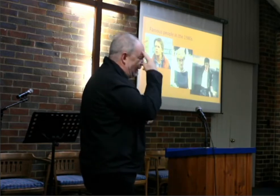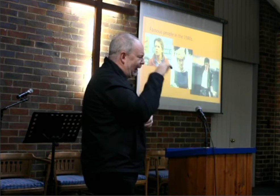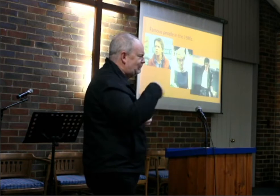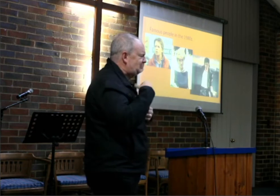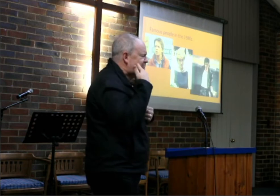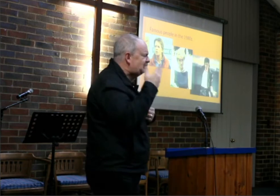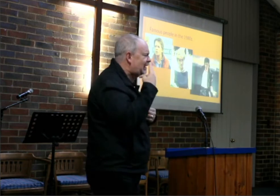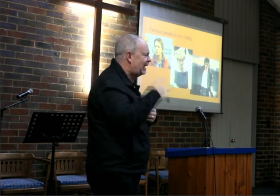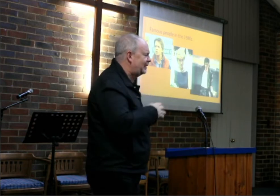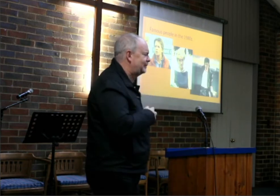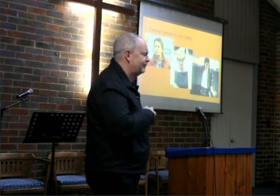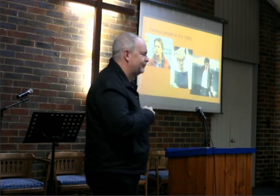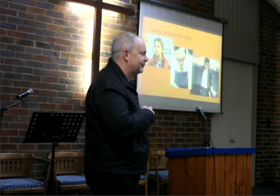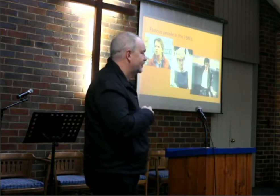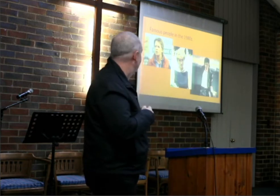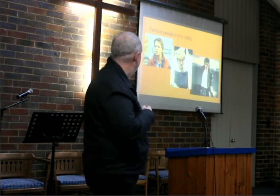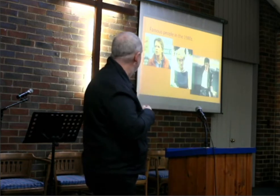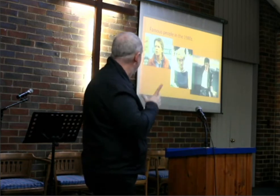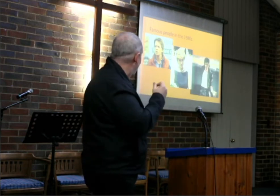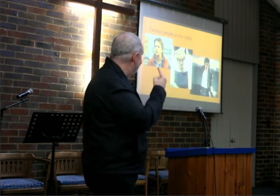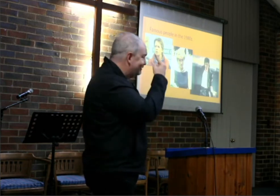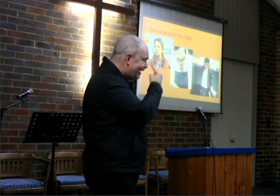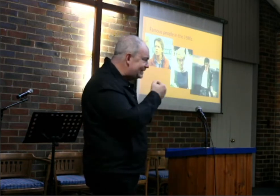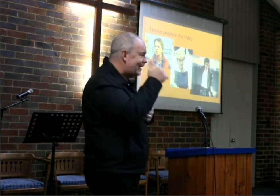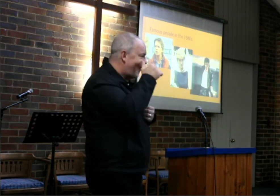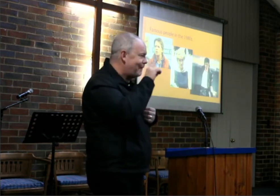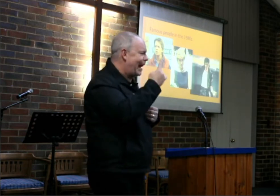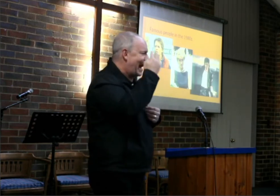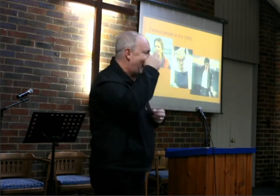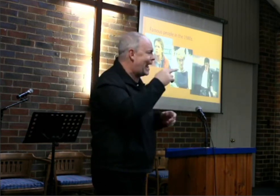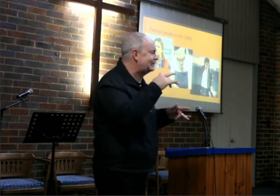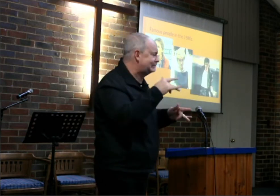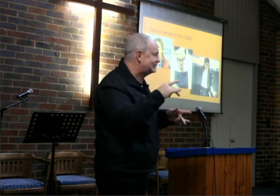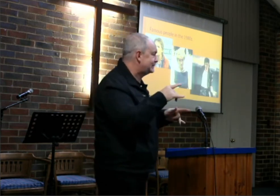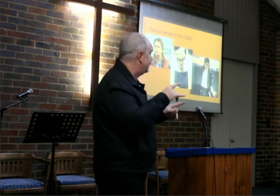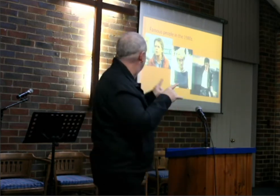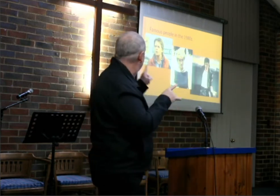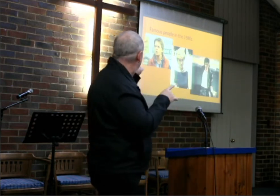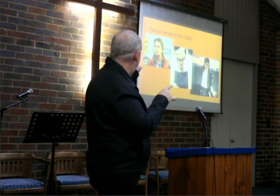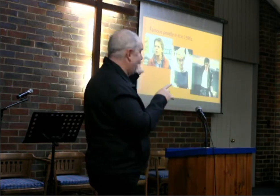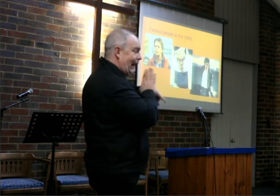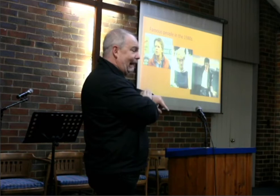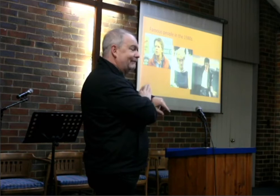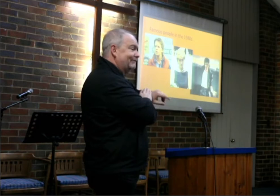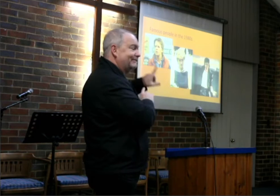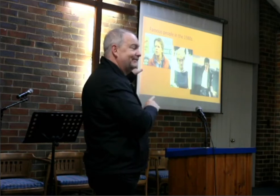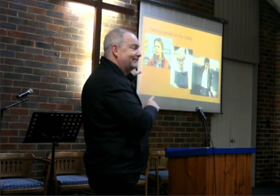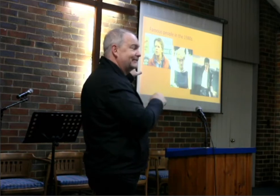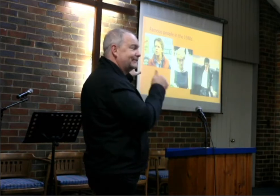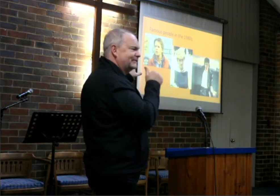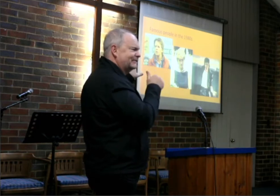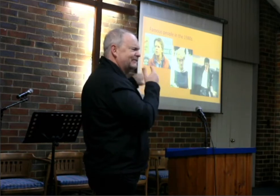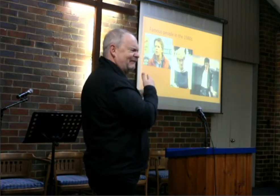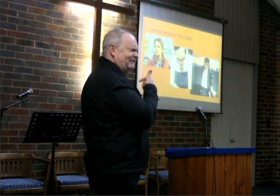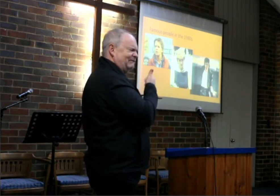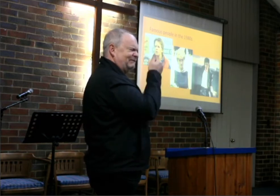name. You don't know the name? You can sort of recognize the face, but not the name. Yeah. Well, one on the left, he's playing a very